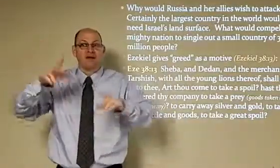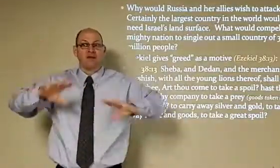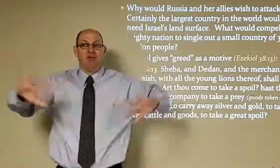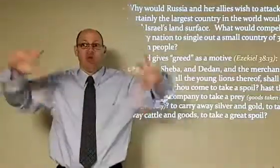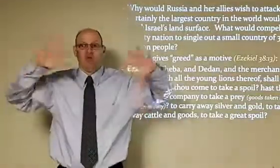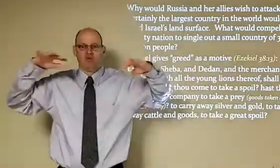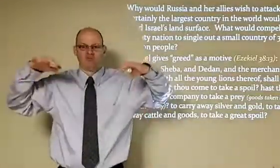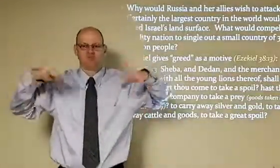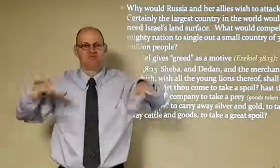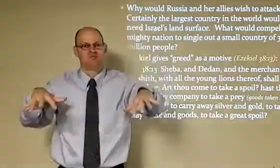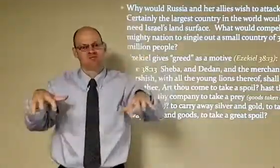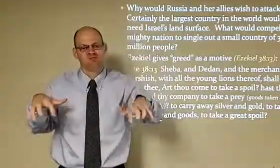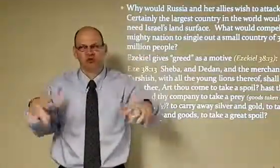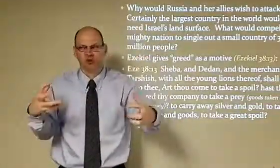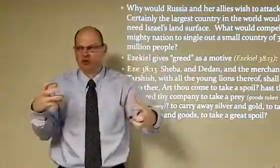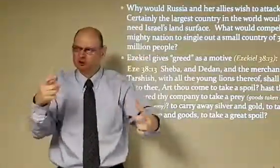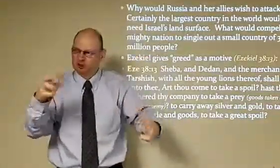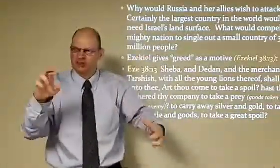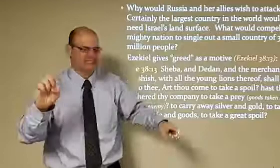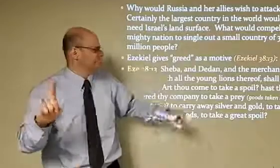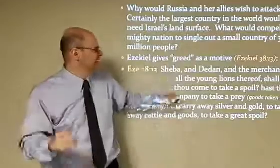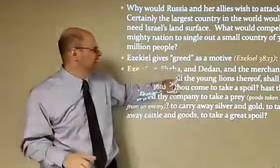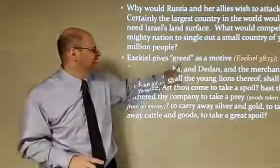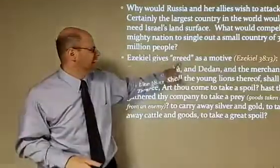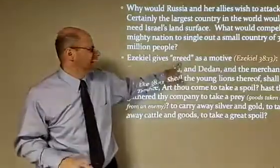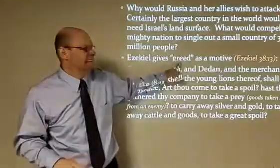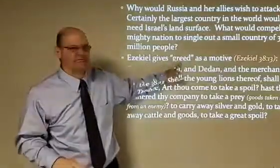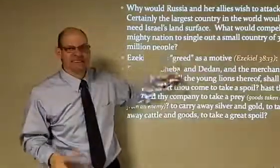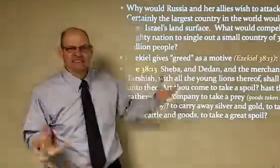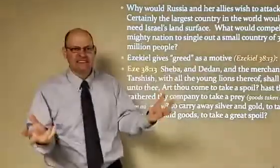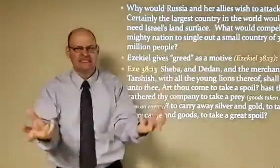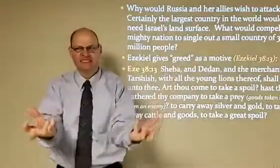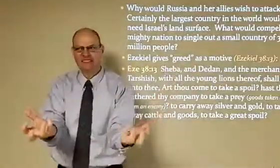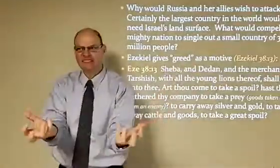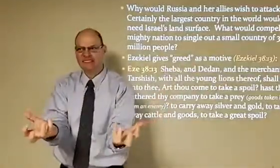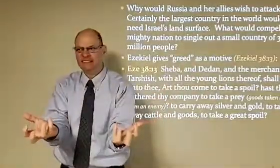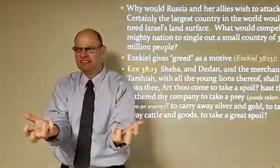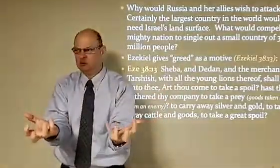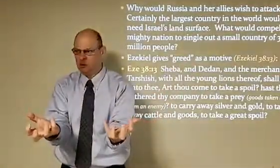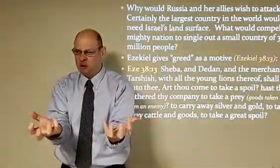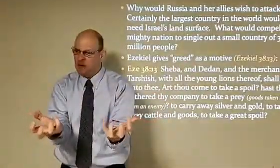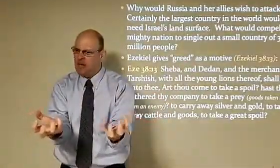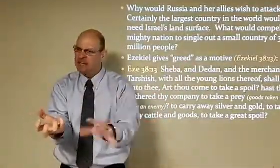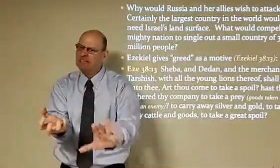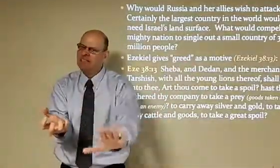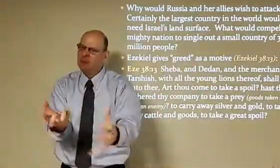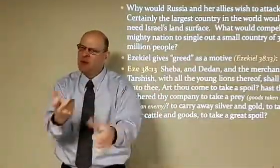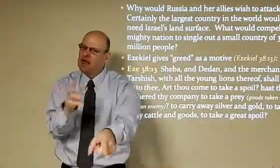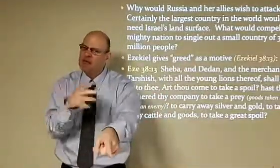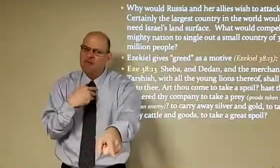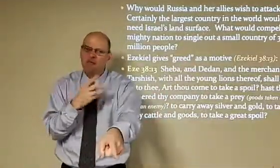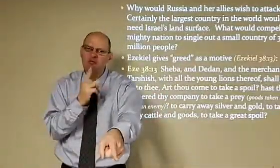saying will. And those countries will look down upon them and be very greed, you know, full of greed.